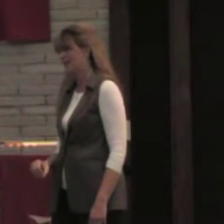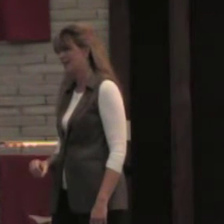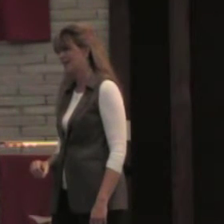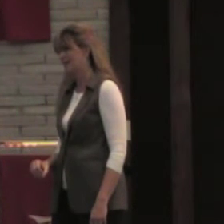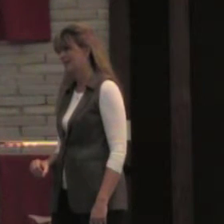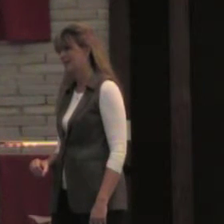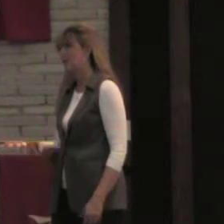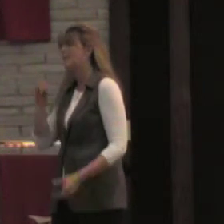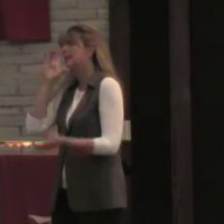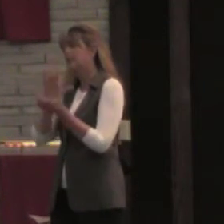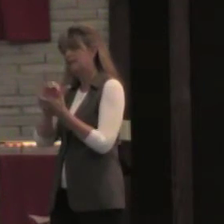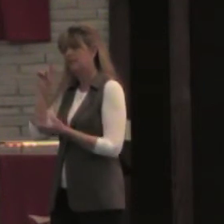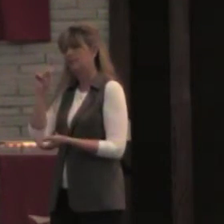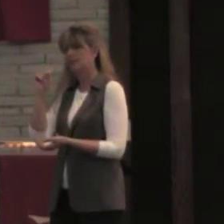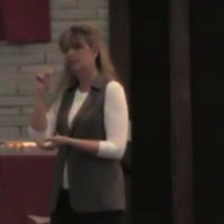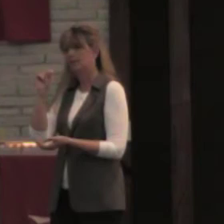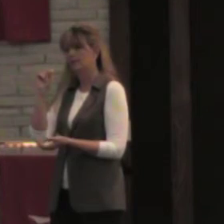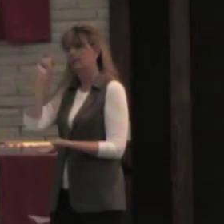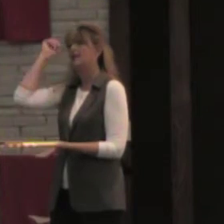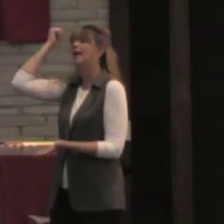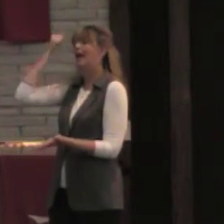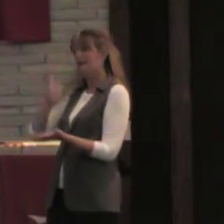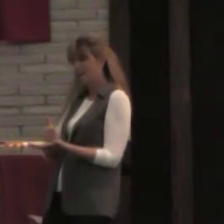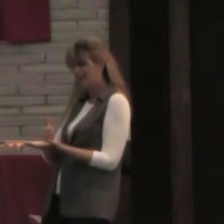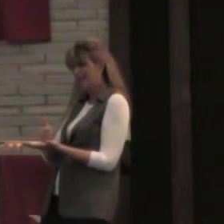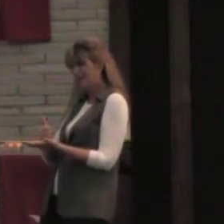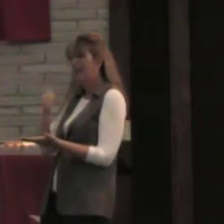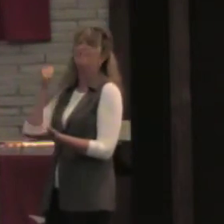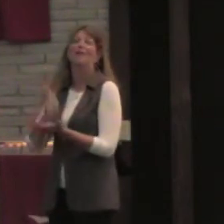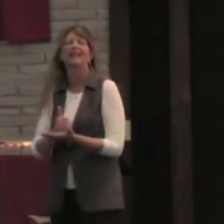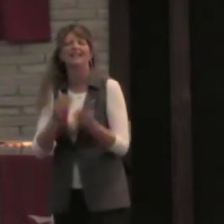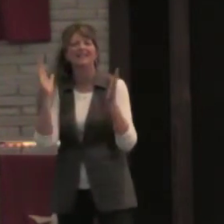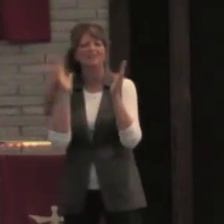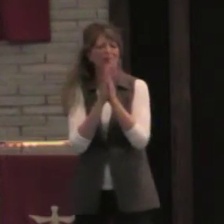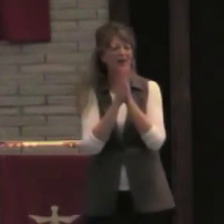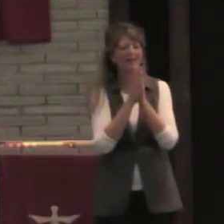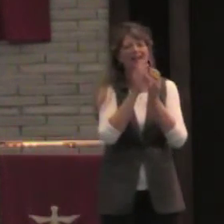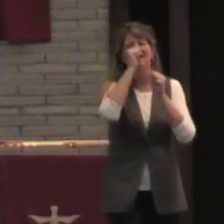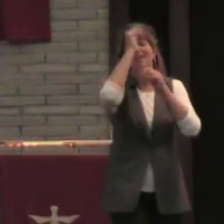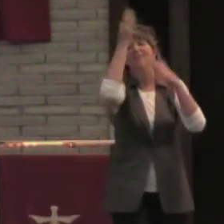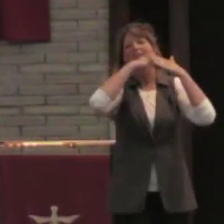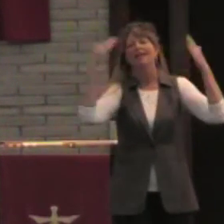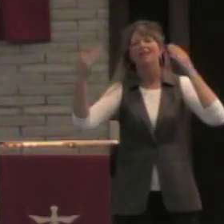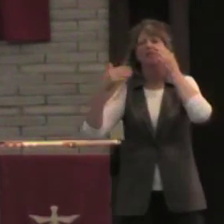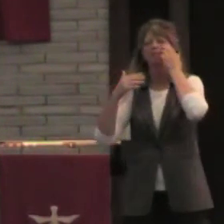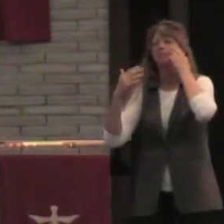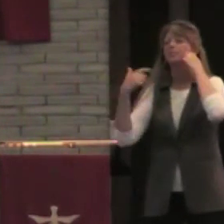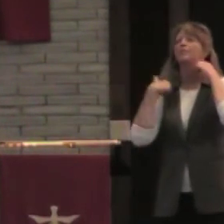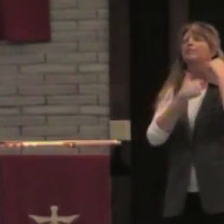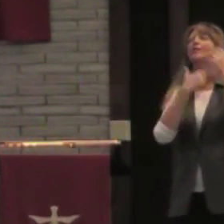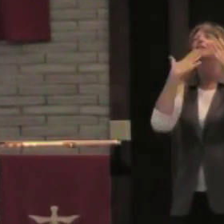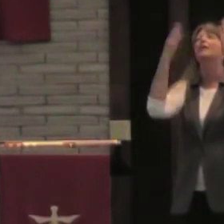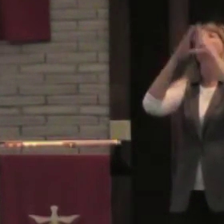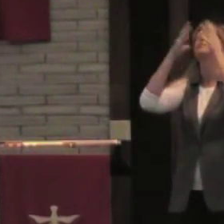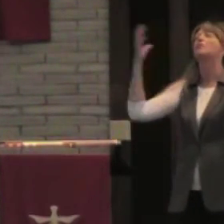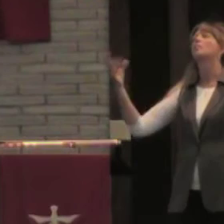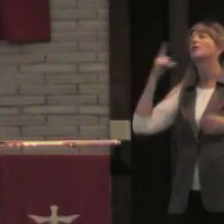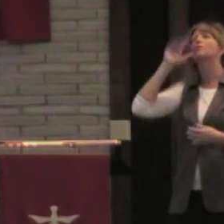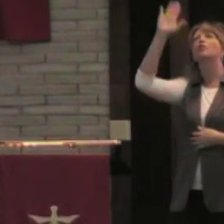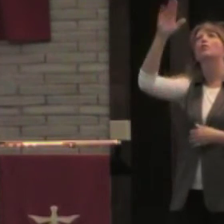1,000%. Just believe it. Amen? Amen. Heavenly Father, we thank you